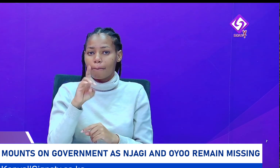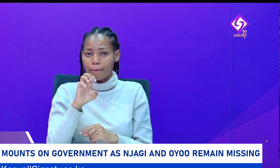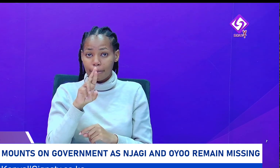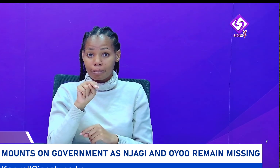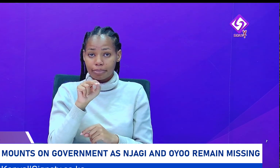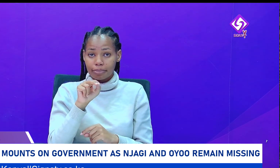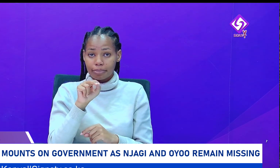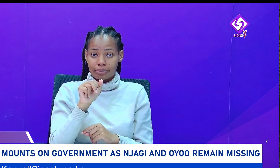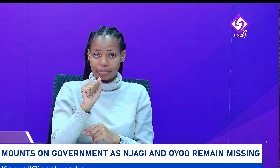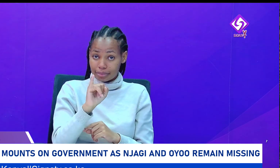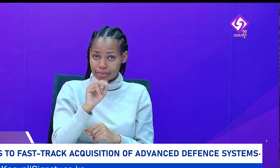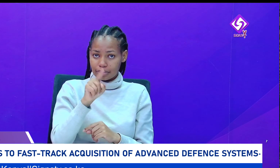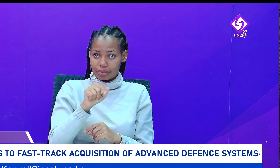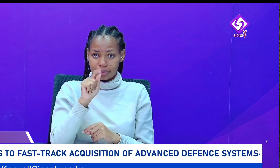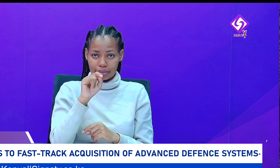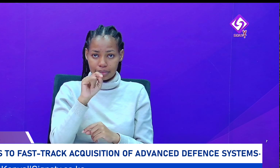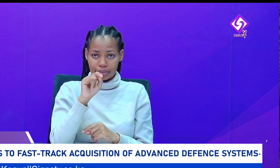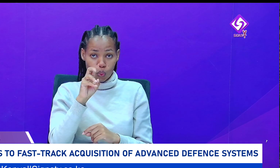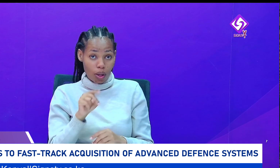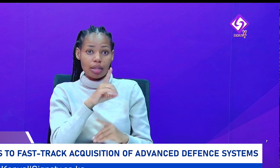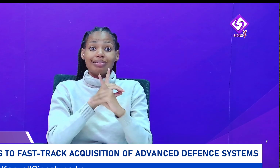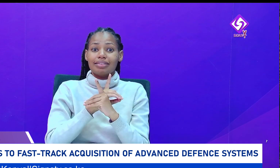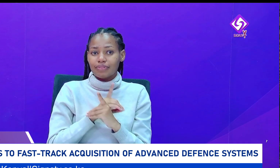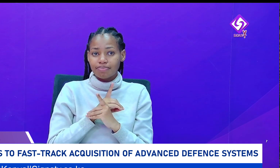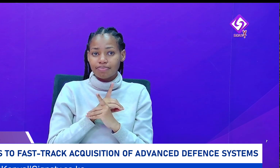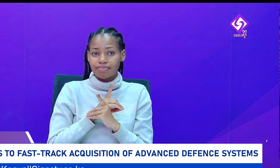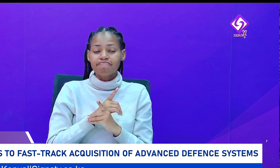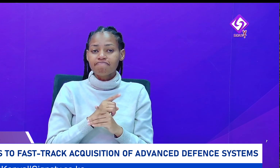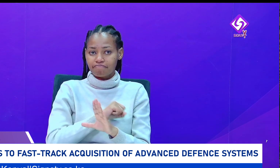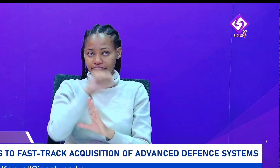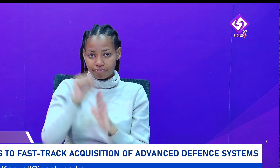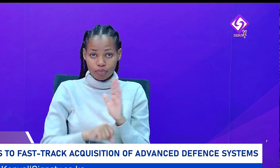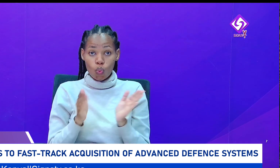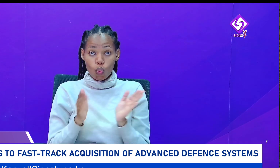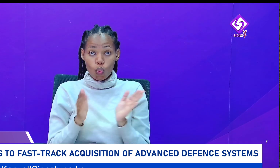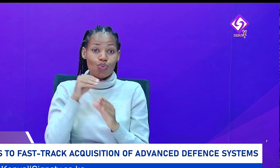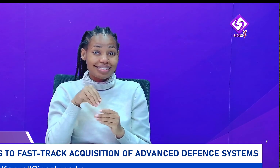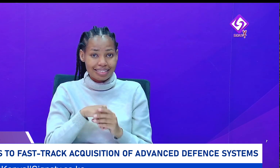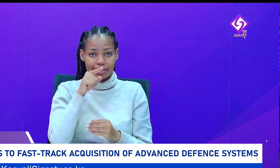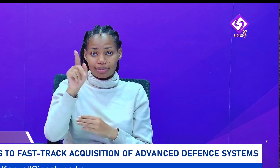the modernization of defense systems within the Kenya Defense Forces, that's the KDF.